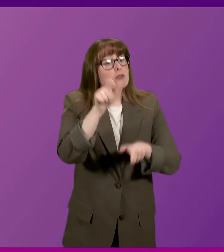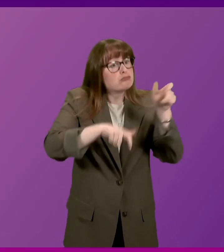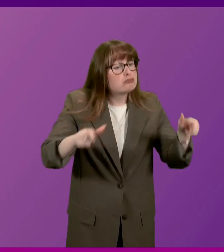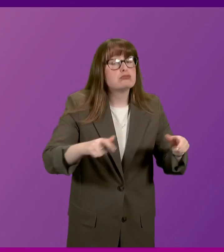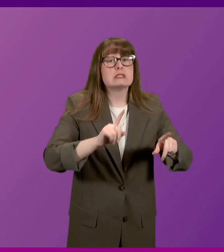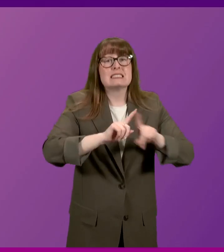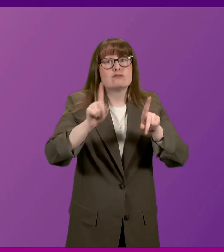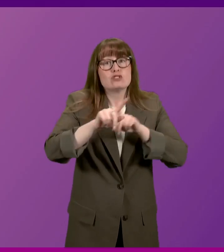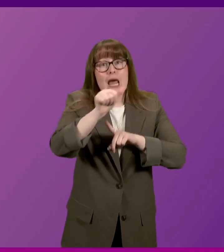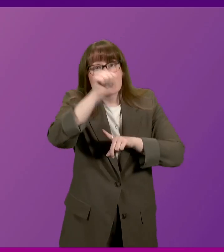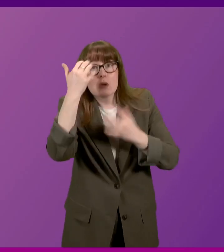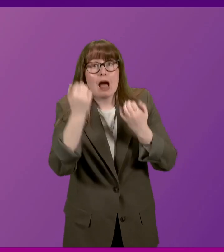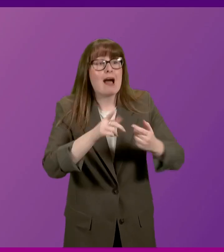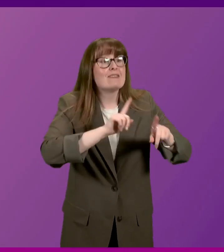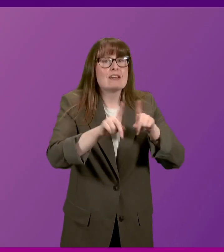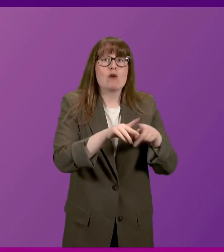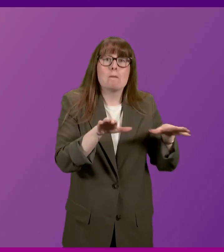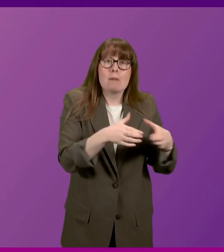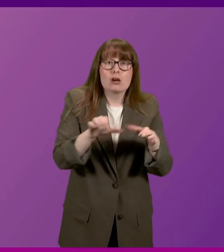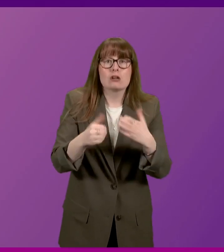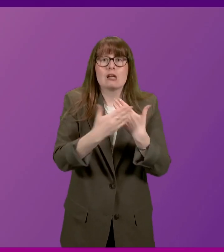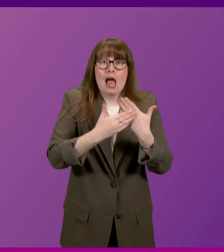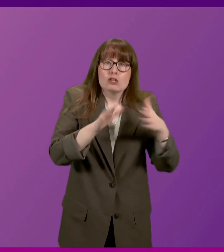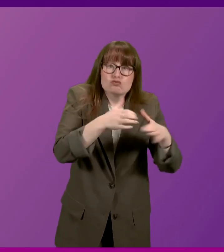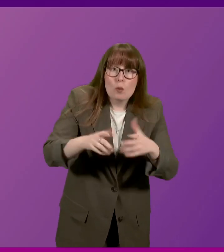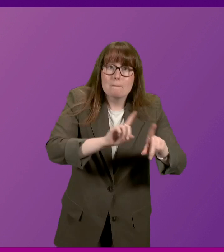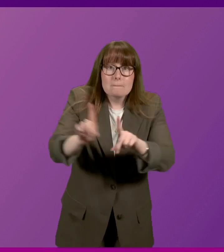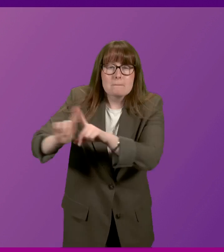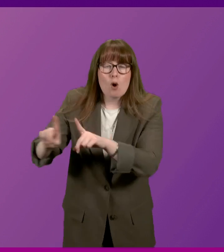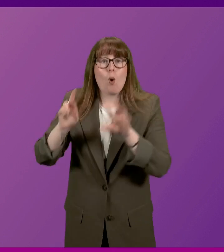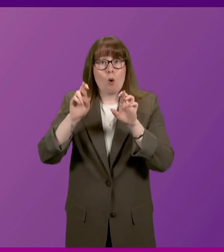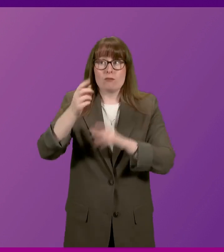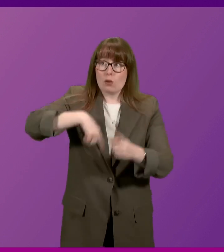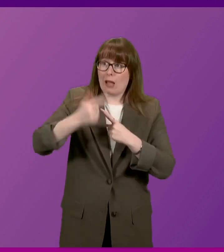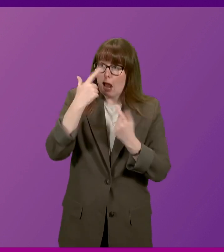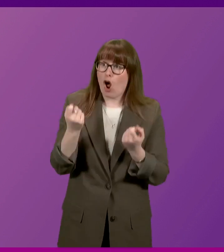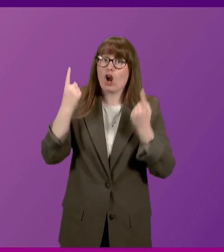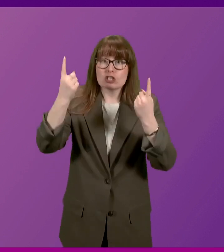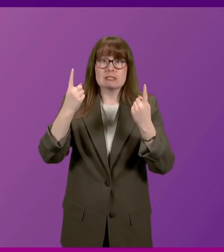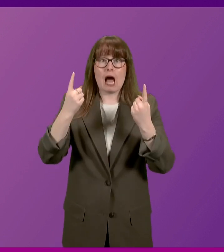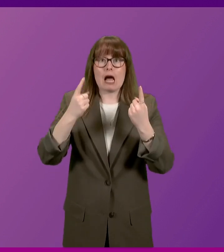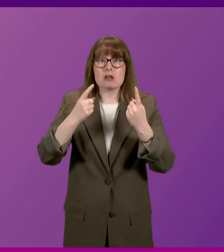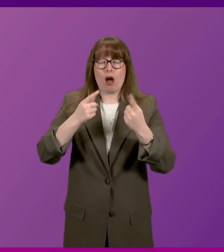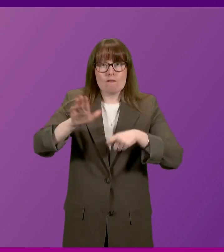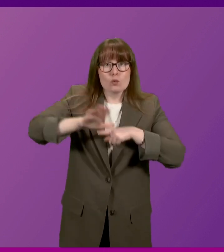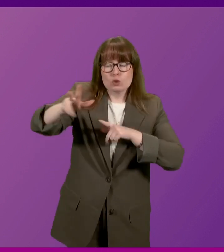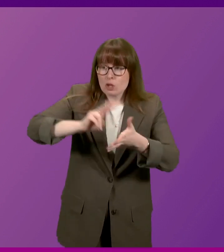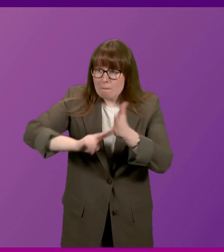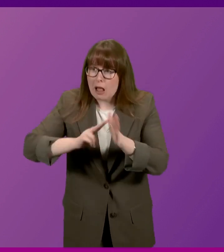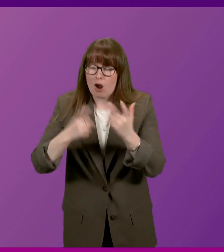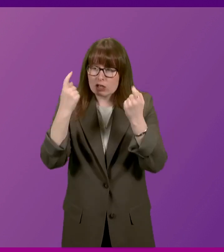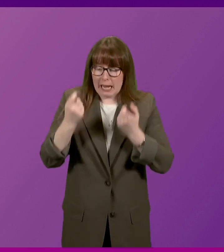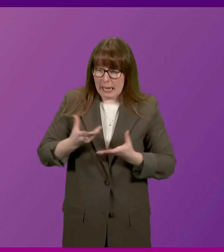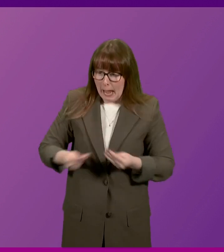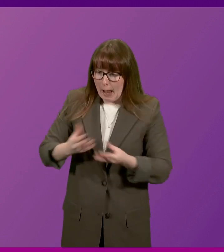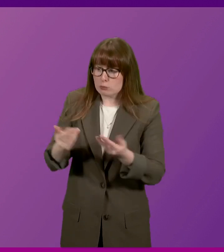different marginalised groups and service providers, I'm hoping that then we'll be able to come up with a roadmap for what research is needed, identifying where the gaps